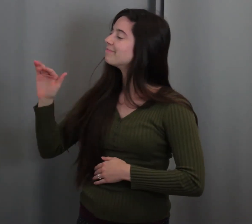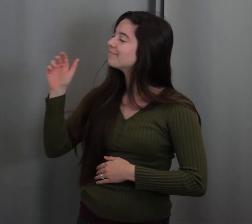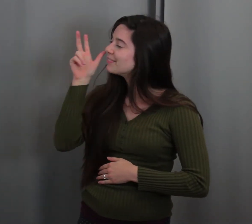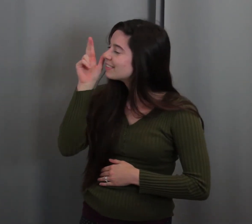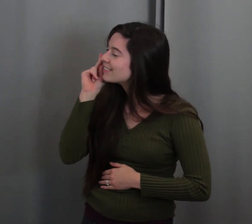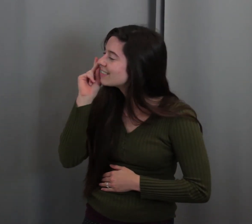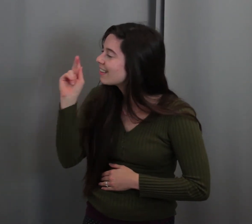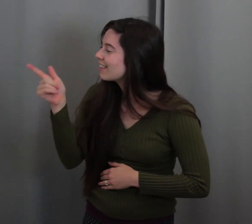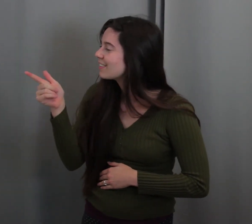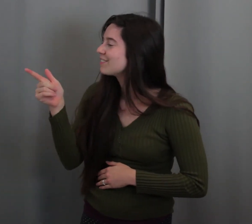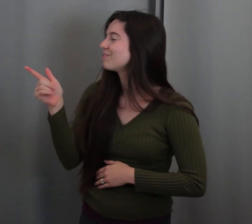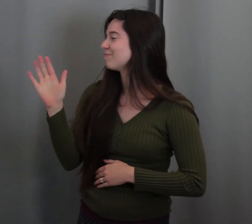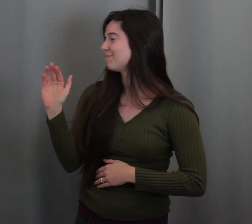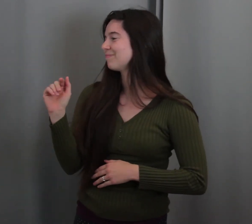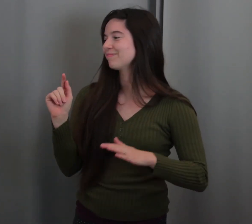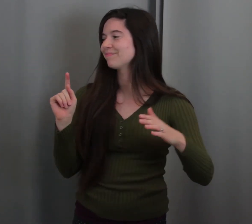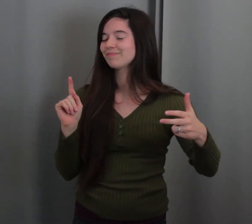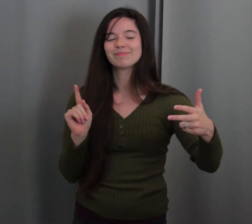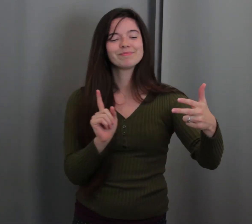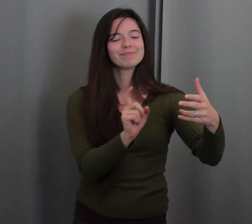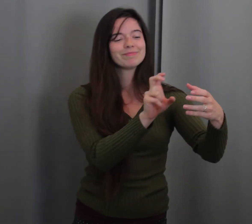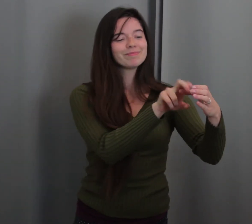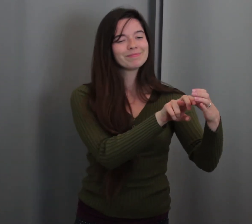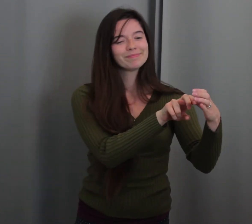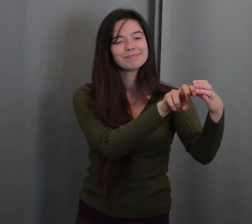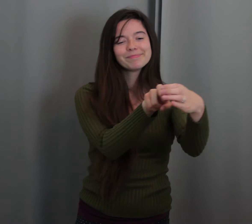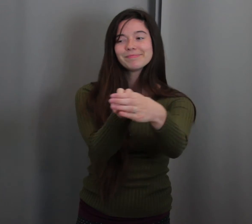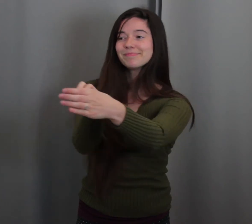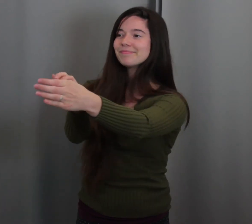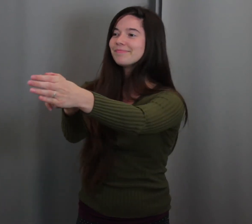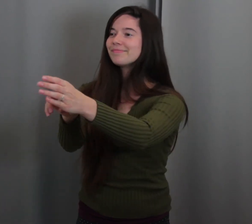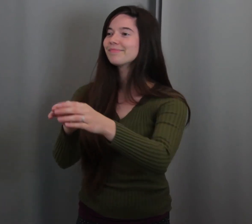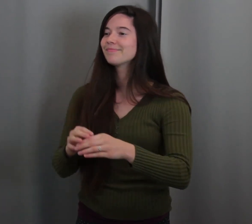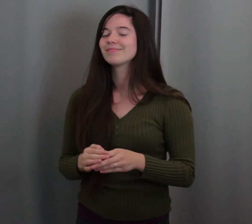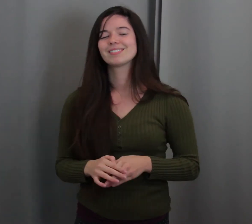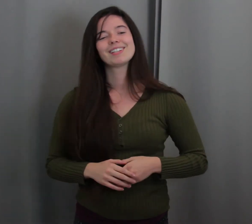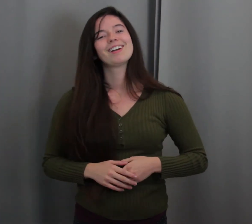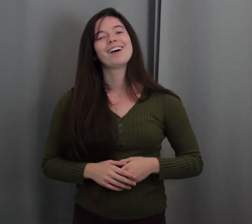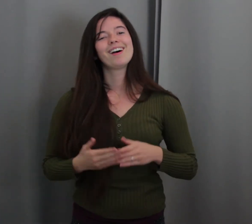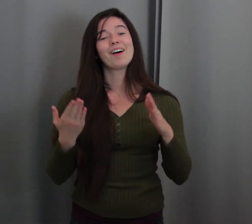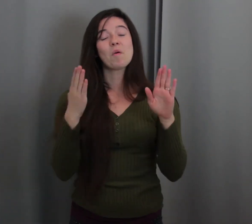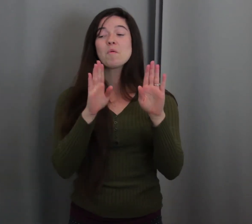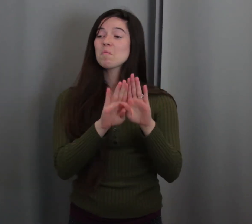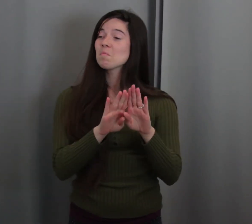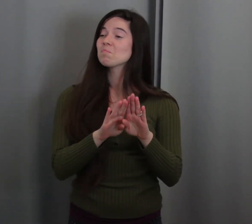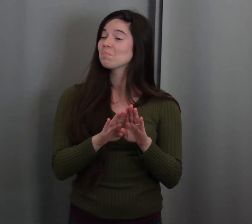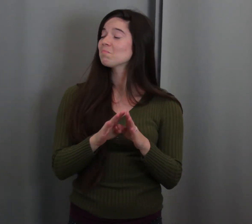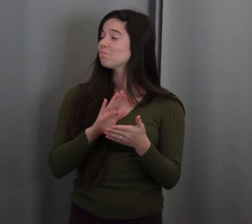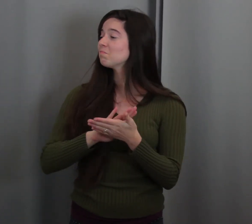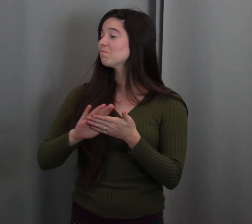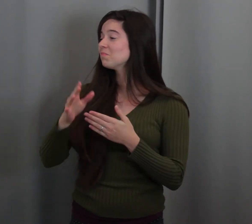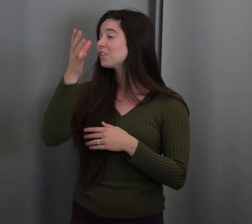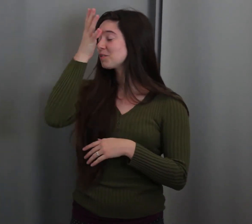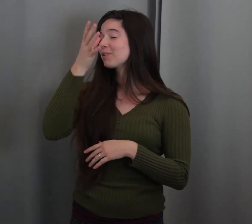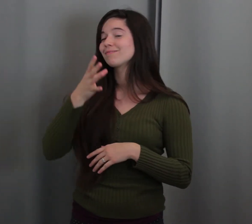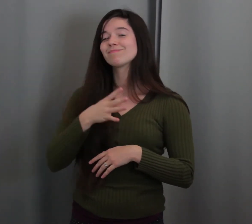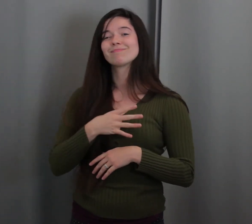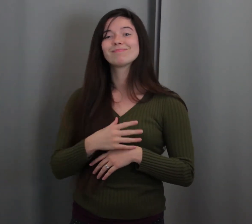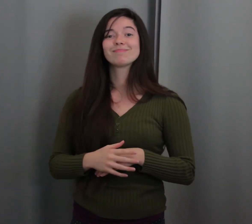As a gift, he brought a big fish and a quart of the largest oysters I had